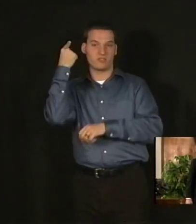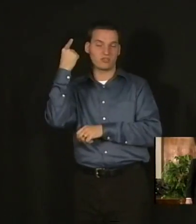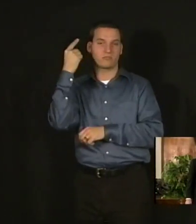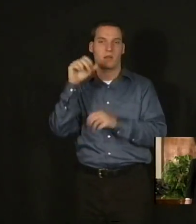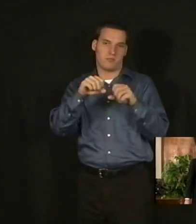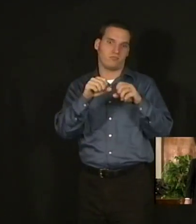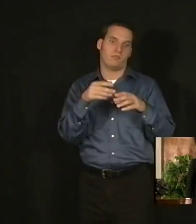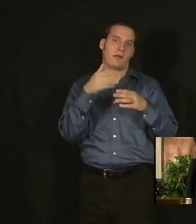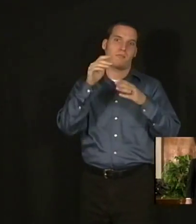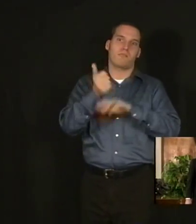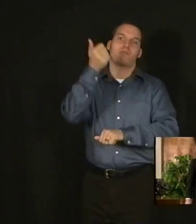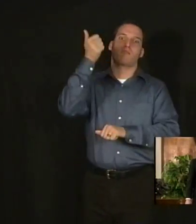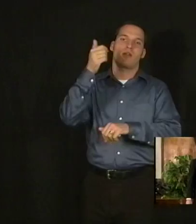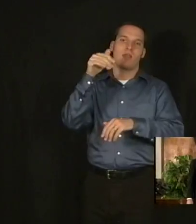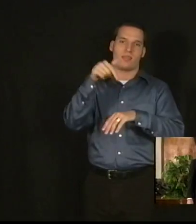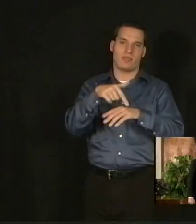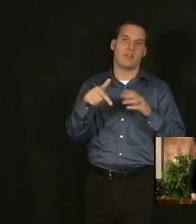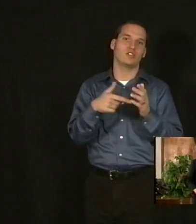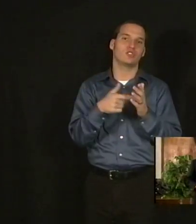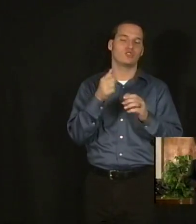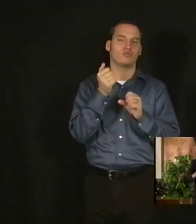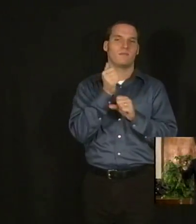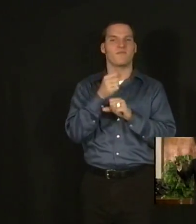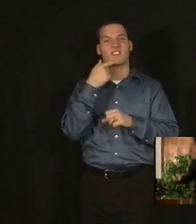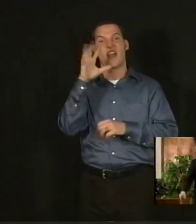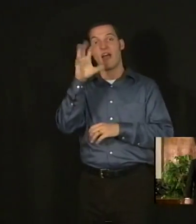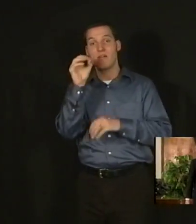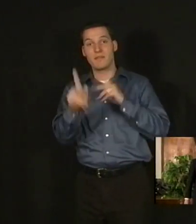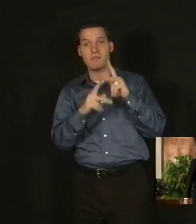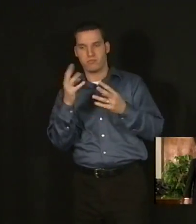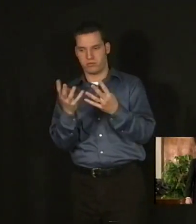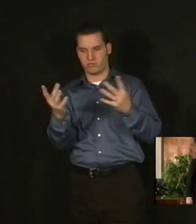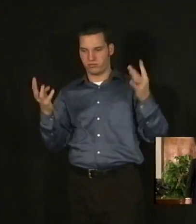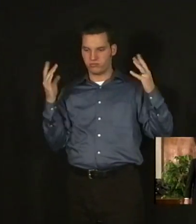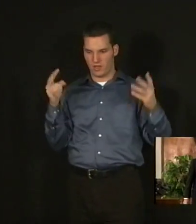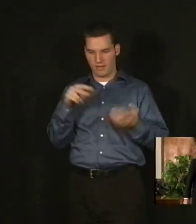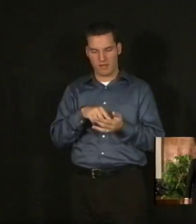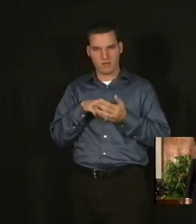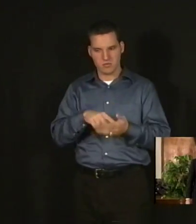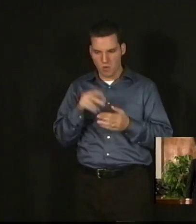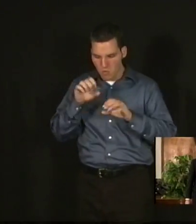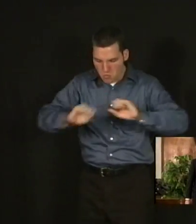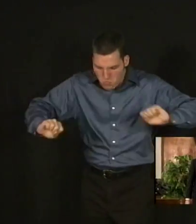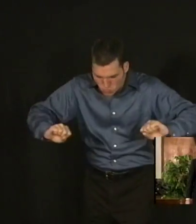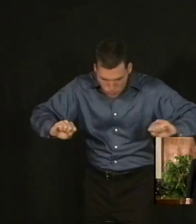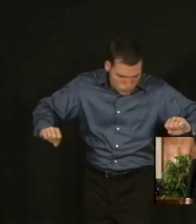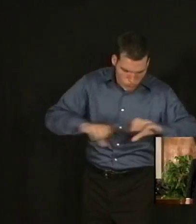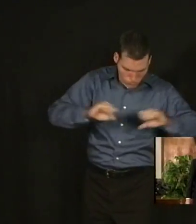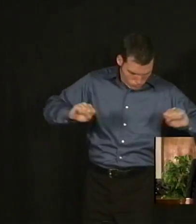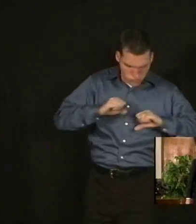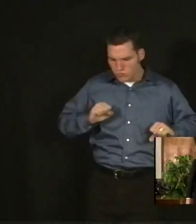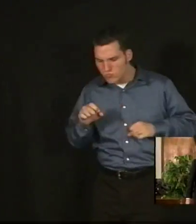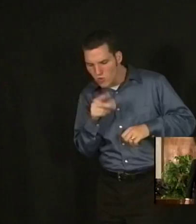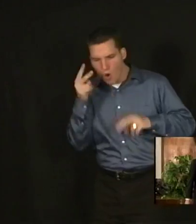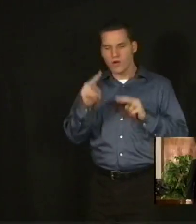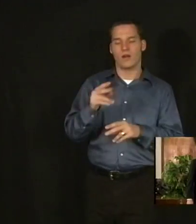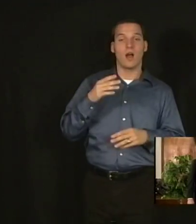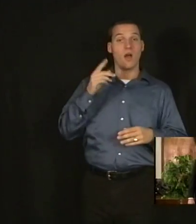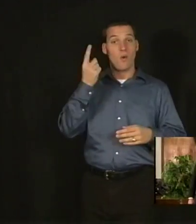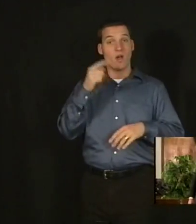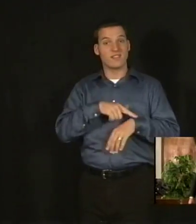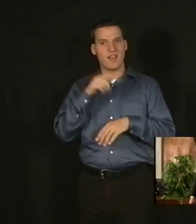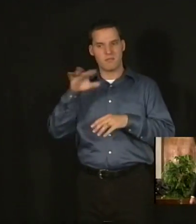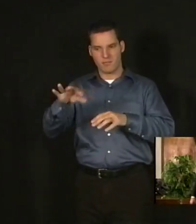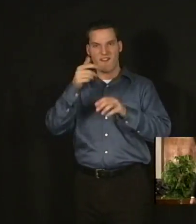I'll break that this year. I go to the airports and there'll be 50 people standing around, you know, to check everything. I went once and they took